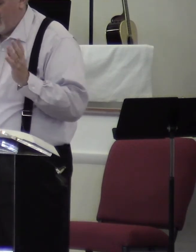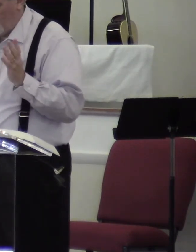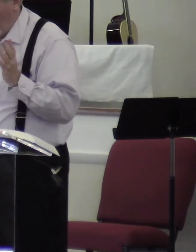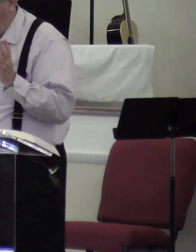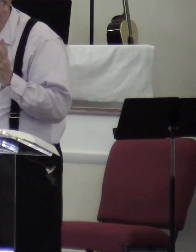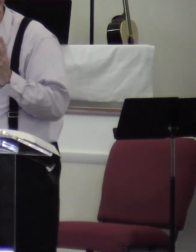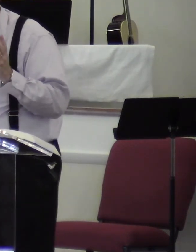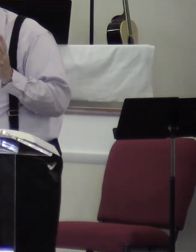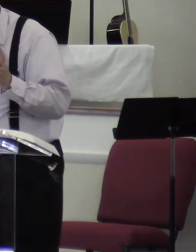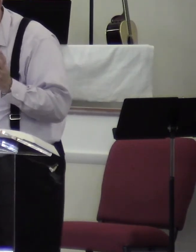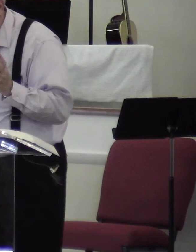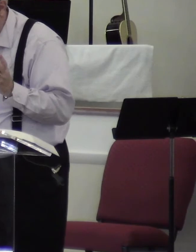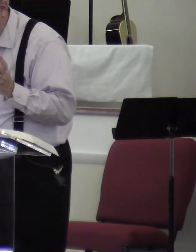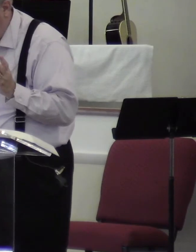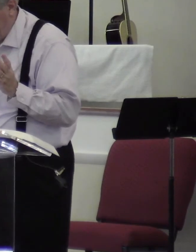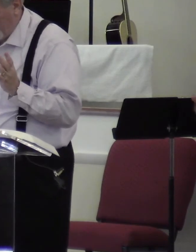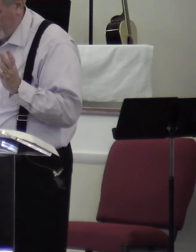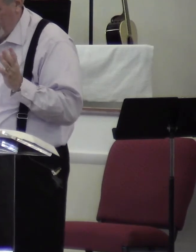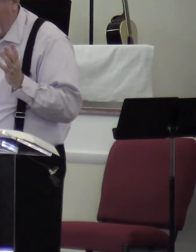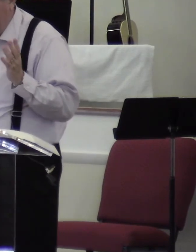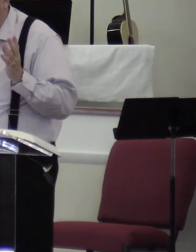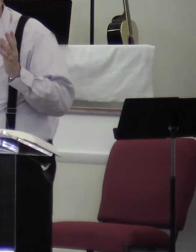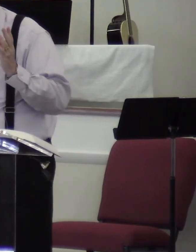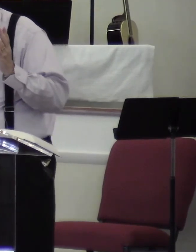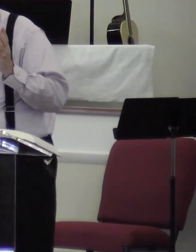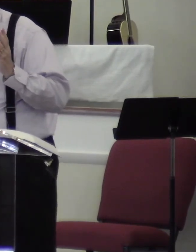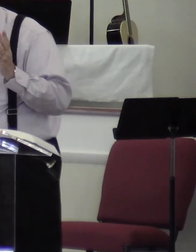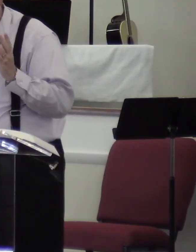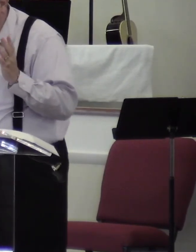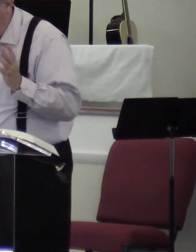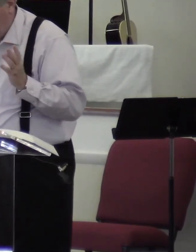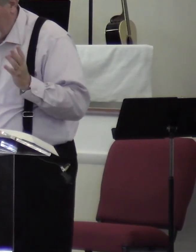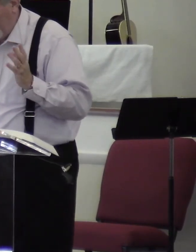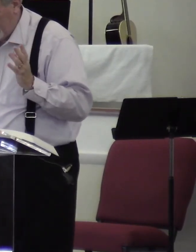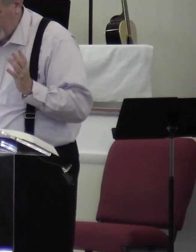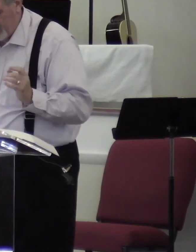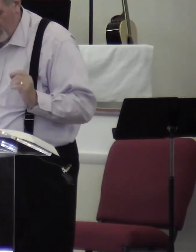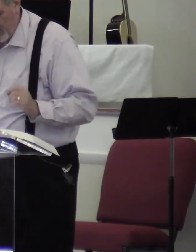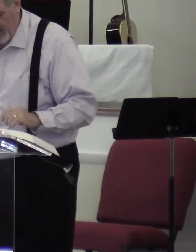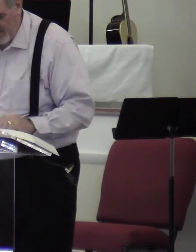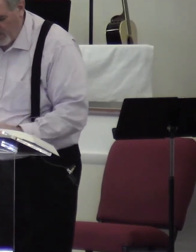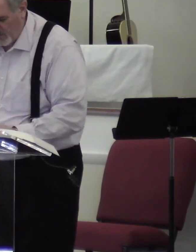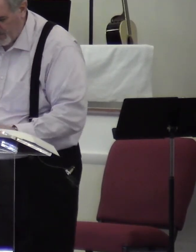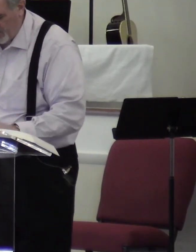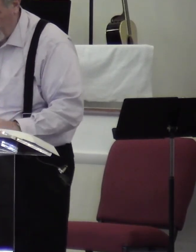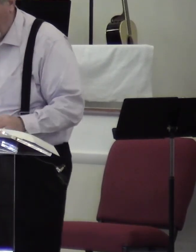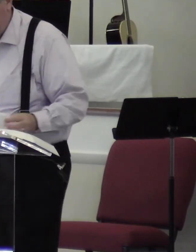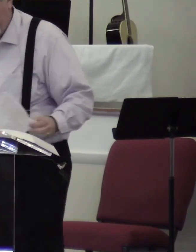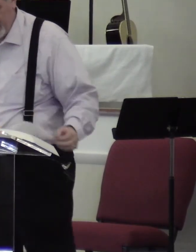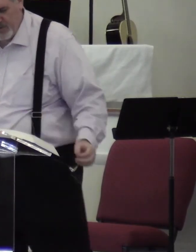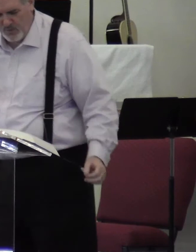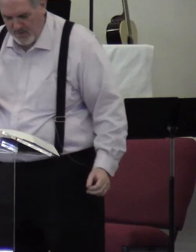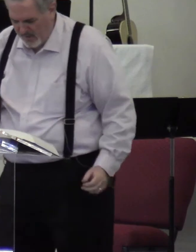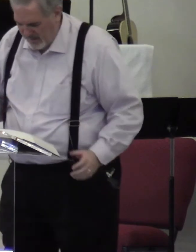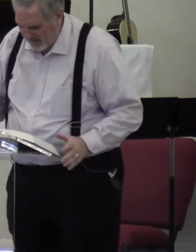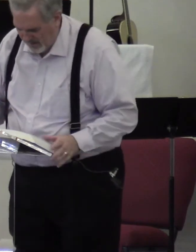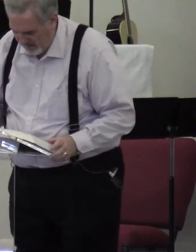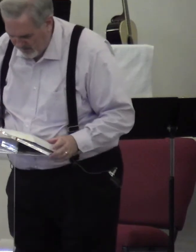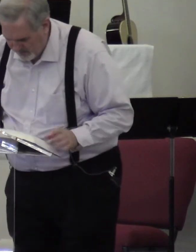All right, so we're in this new church. And then Peter in his sermon, now if you want to turn over to